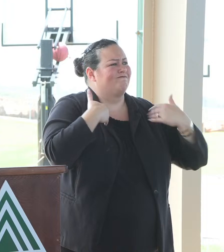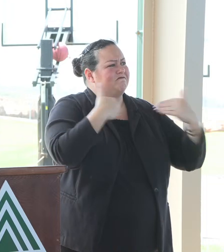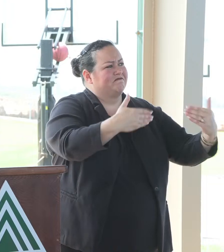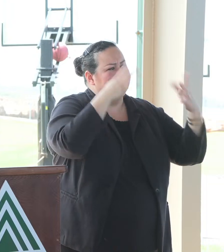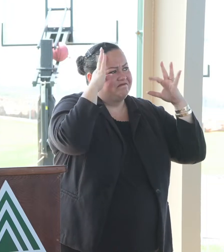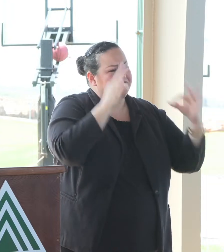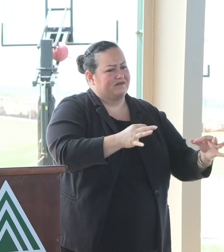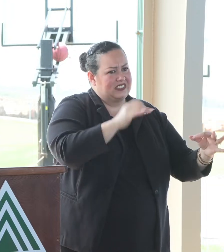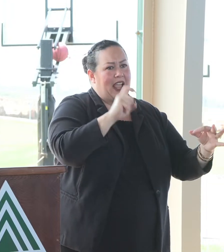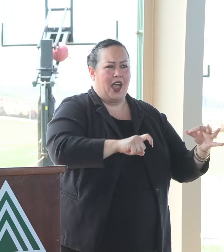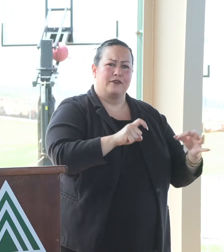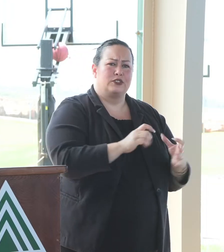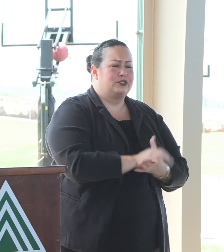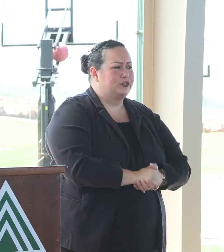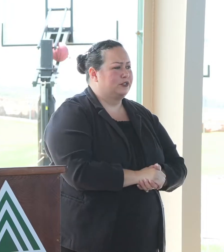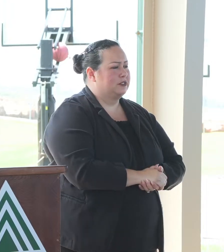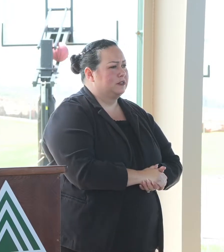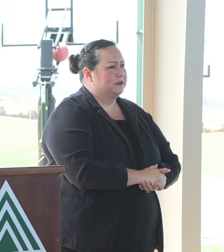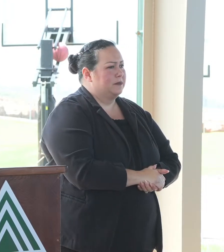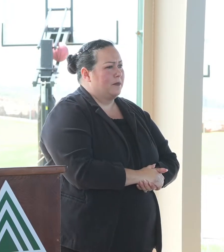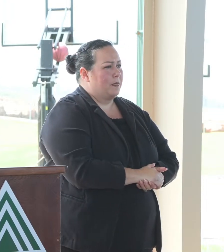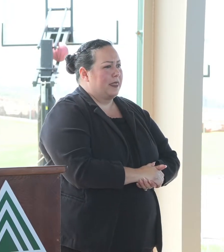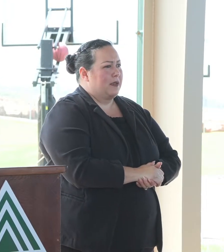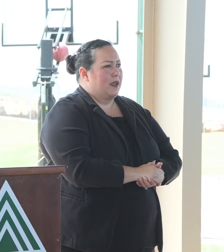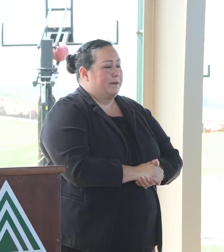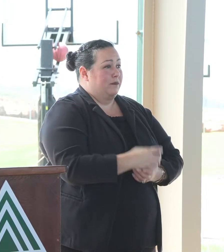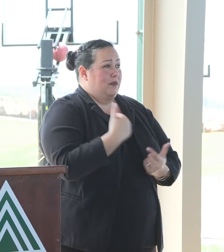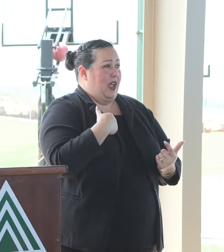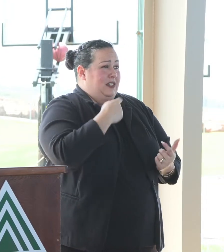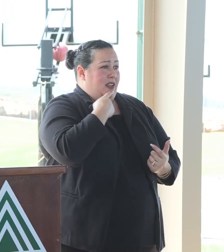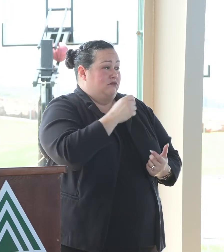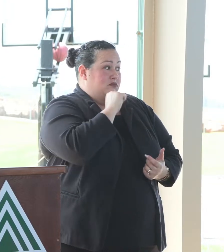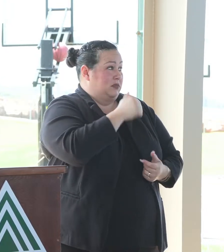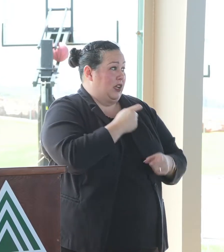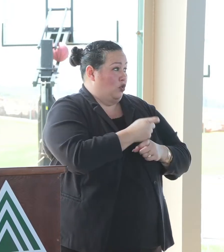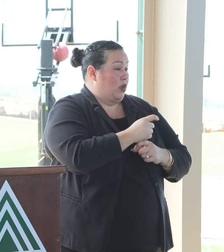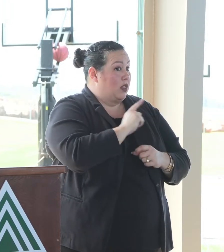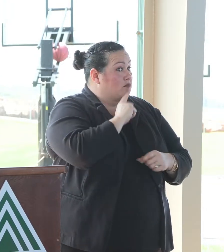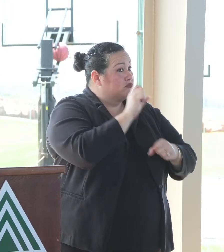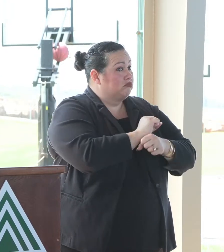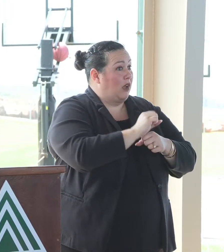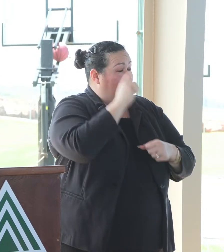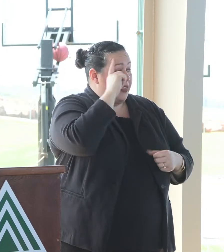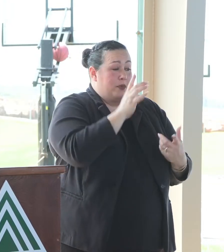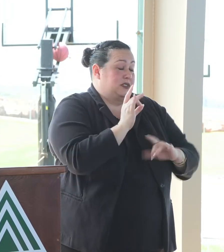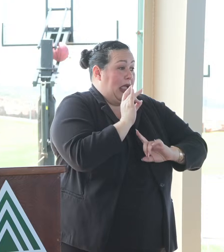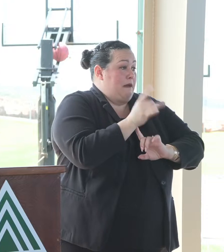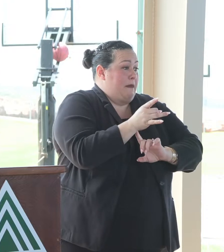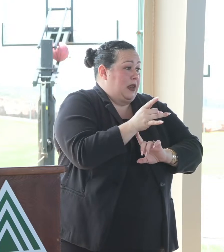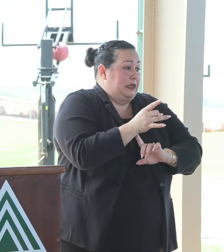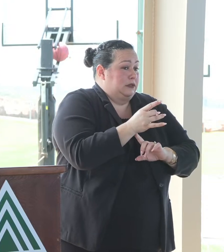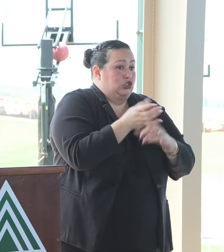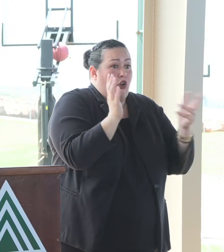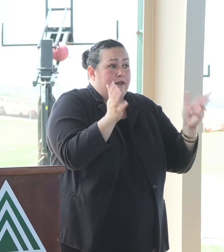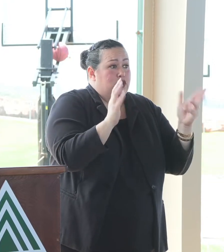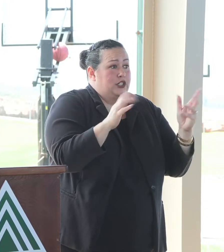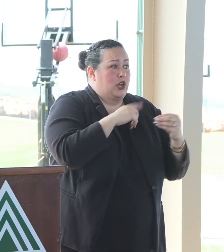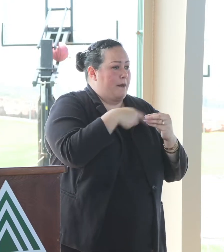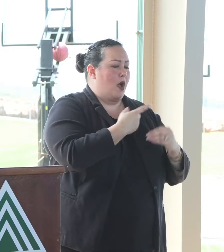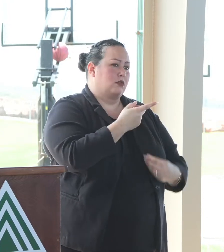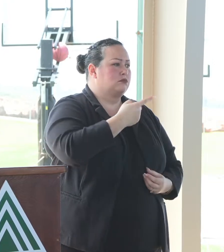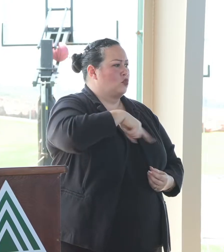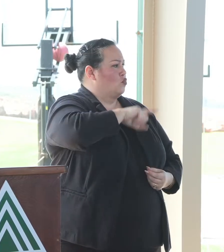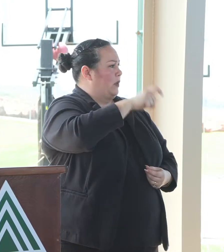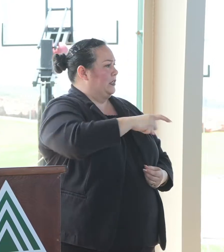and it had to go forward in a way, and when I say 8 minutes, I'm not joking. I think we spent 8 minutes in conversation about the need to just